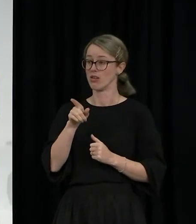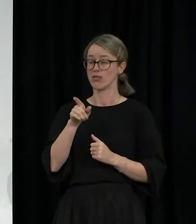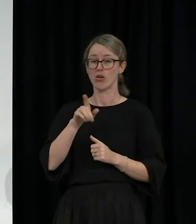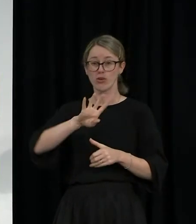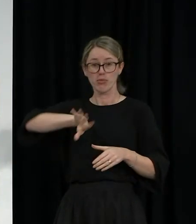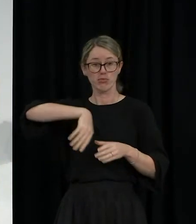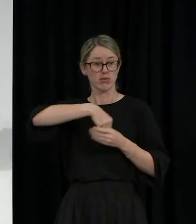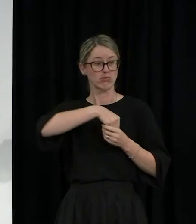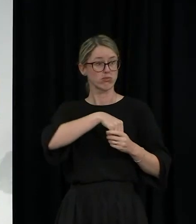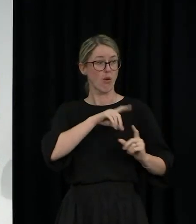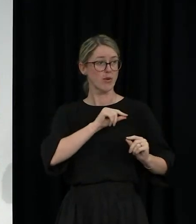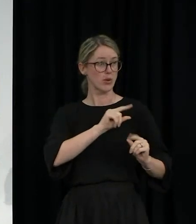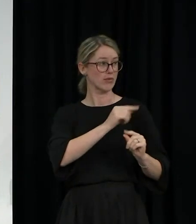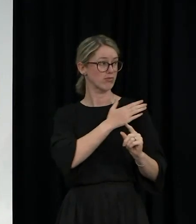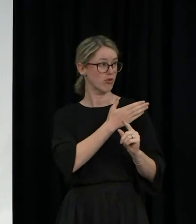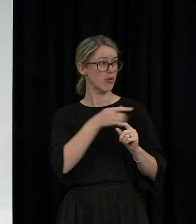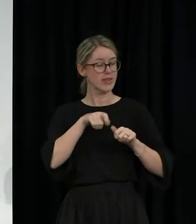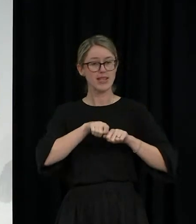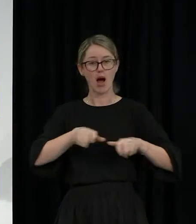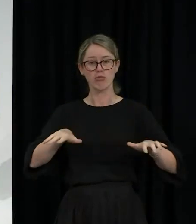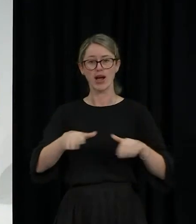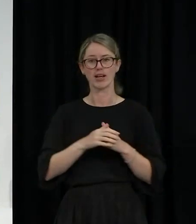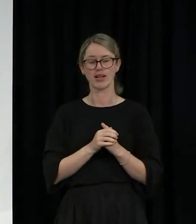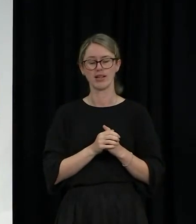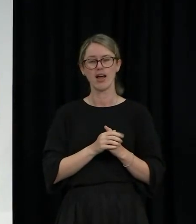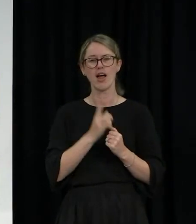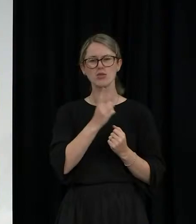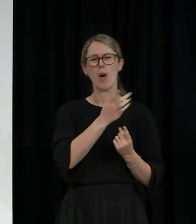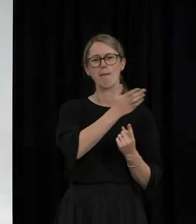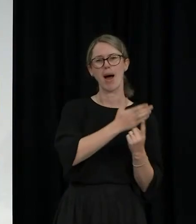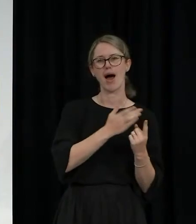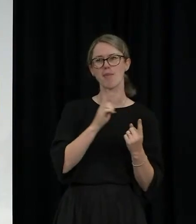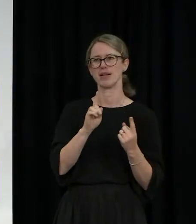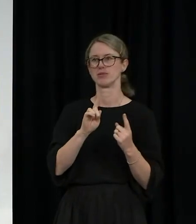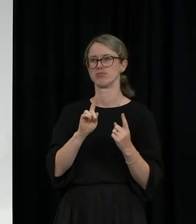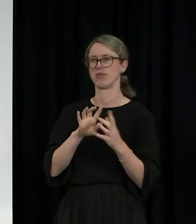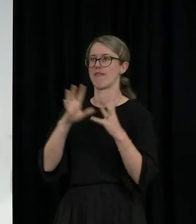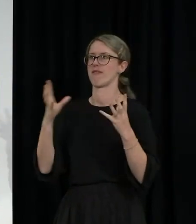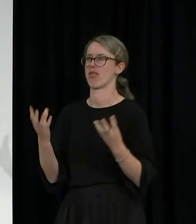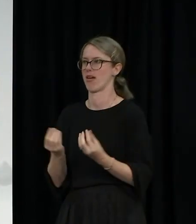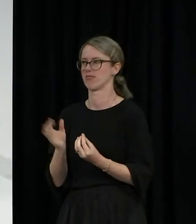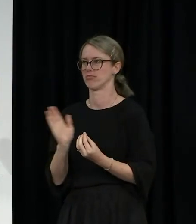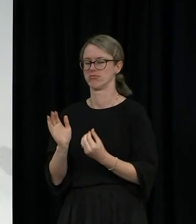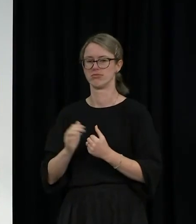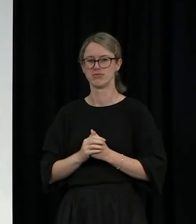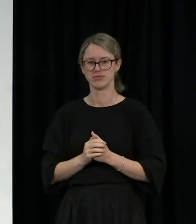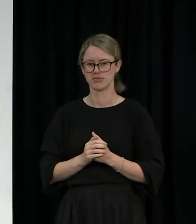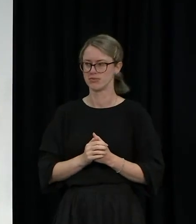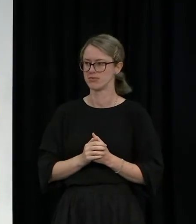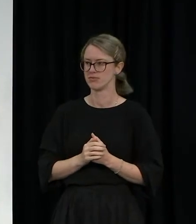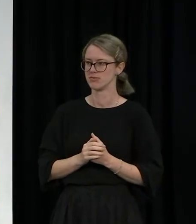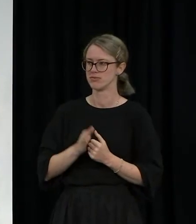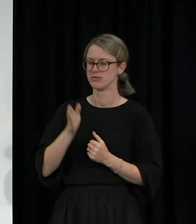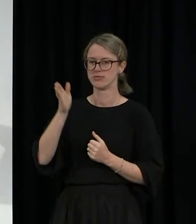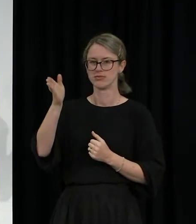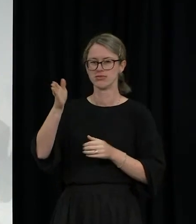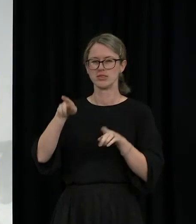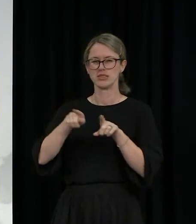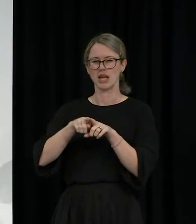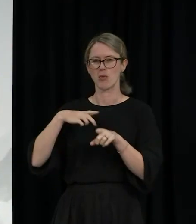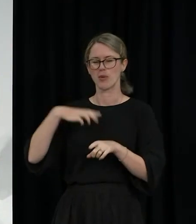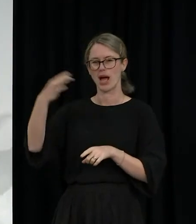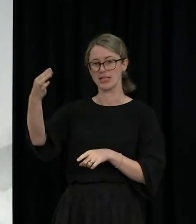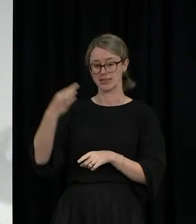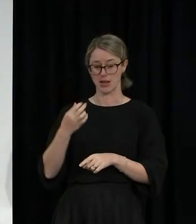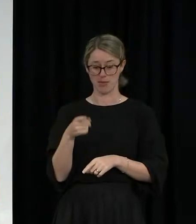what we've been doing throughout the outbreak, but it's one part of it. It's not, I wouldn't say it's the whole outbreak or anything. That's got it. And what are you looking at